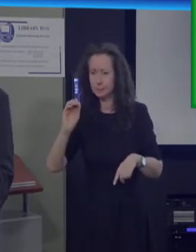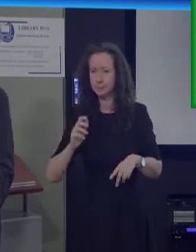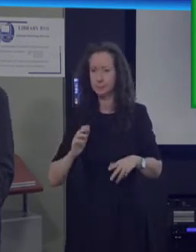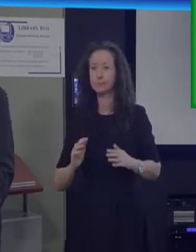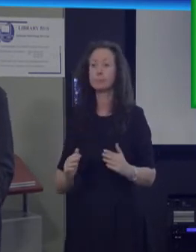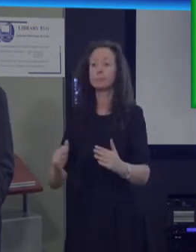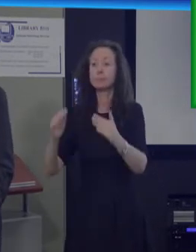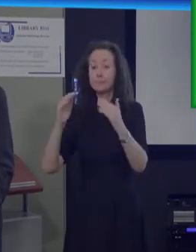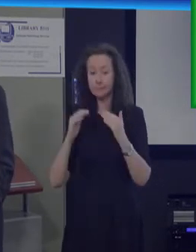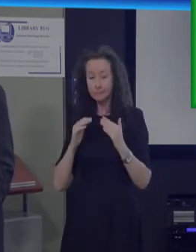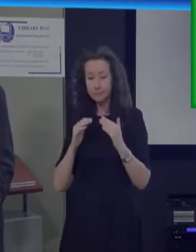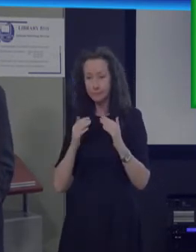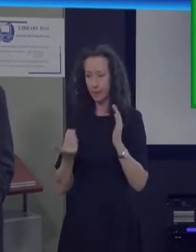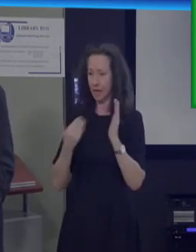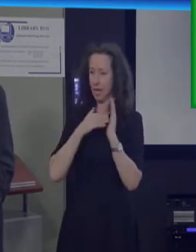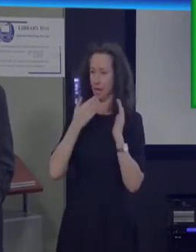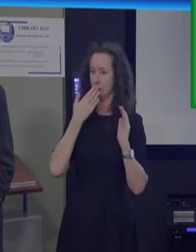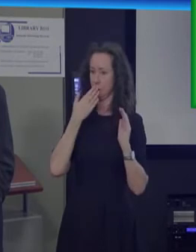of a good experiment.